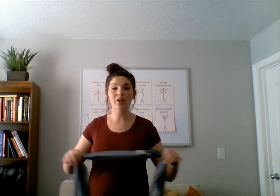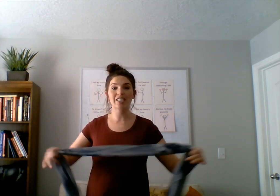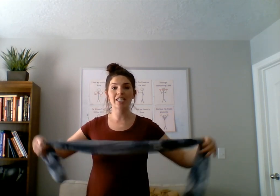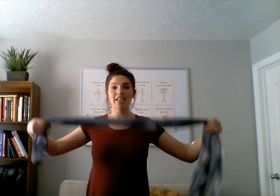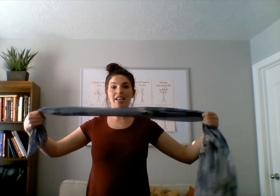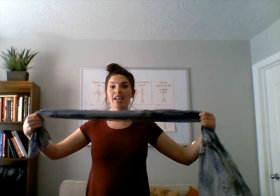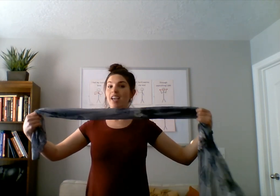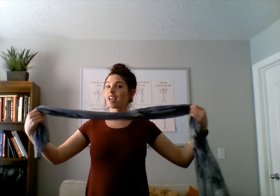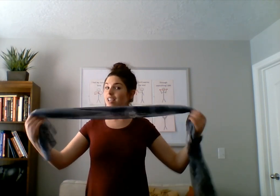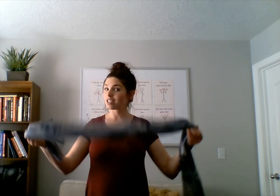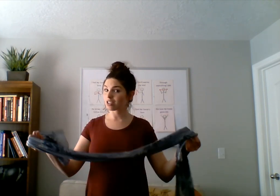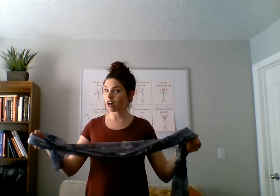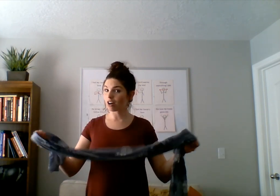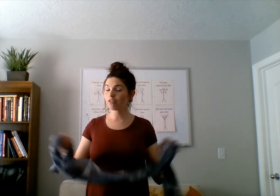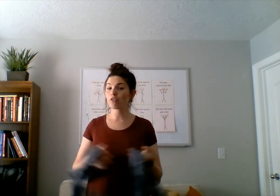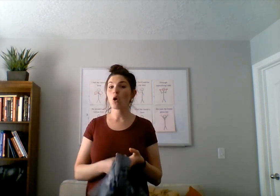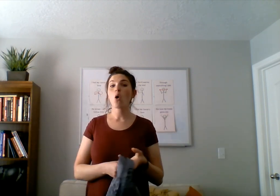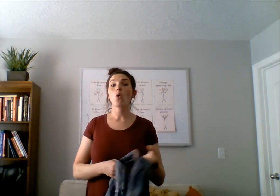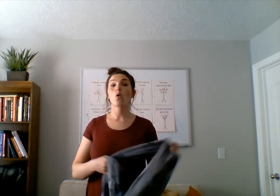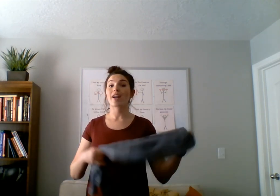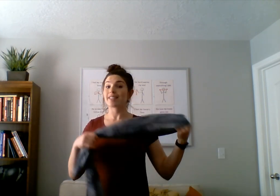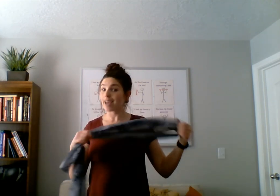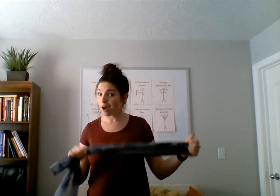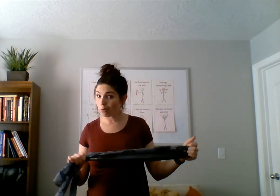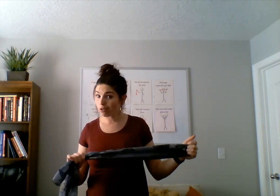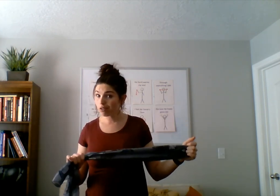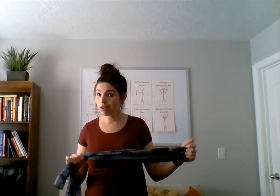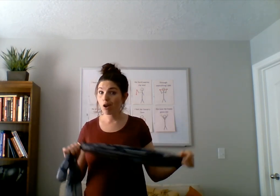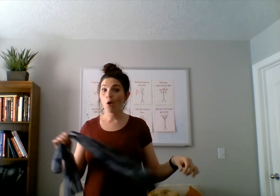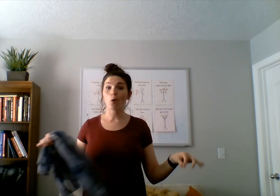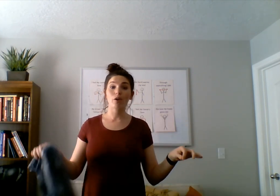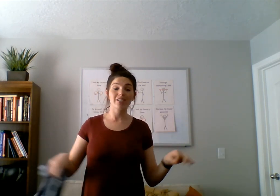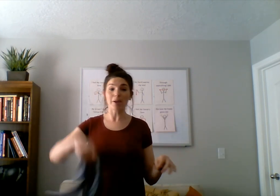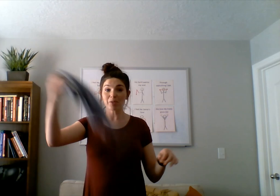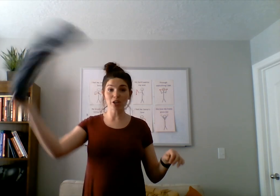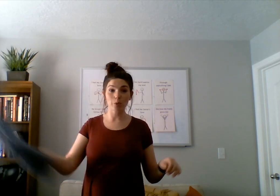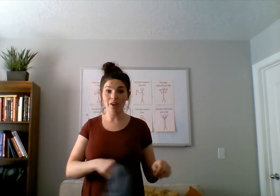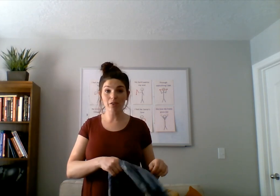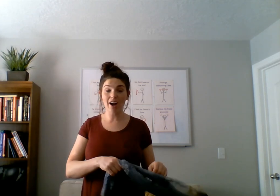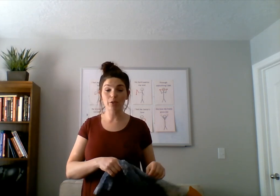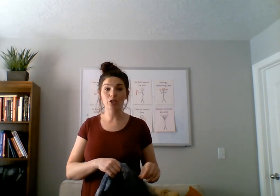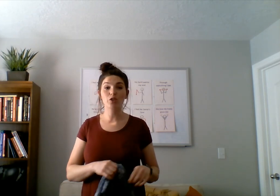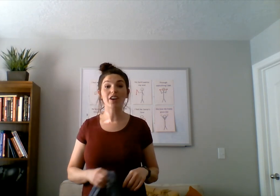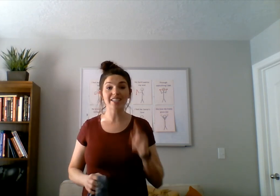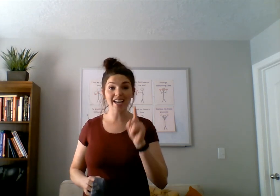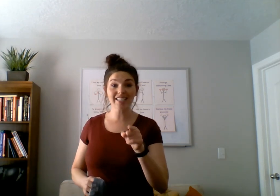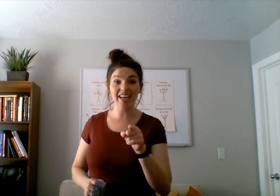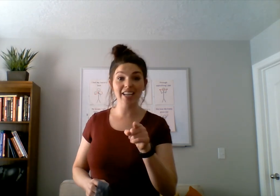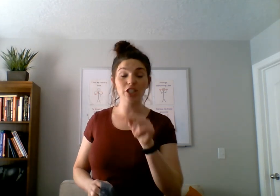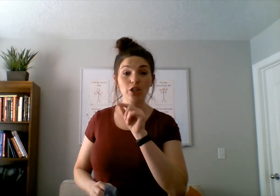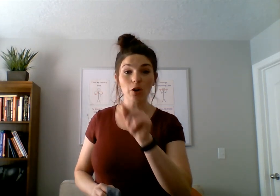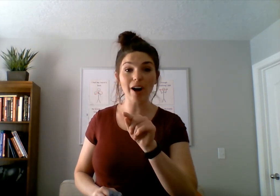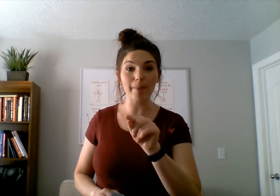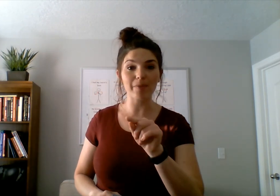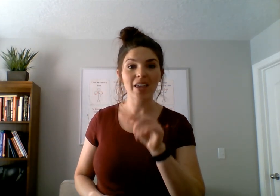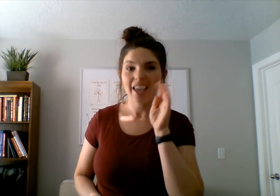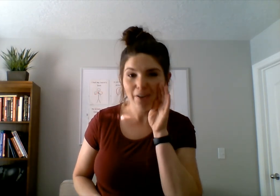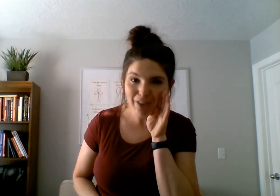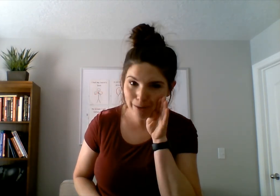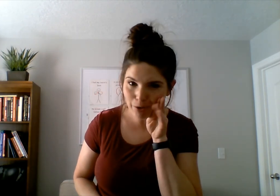going to need a scarf or a towel or something to wave around. So you've got 10 seconds to go grab it. If you need more